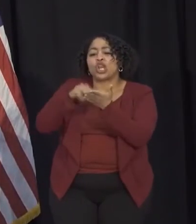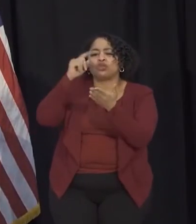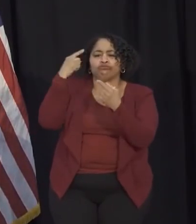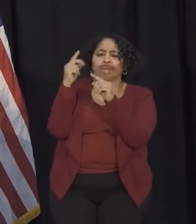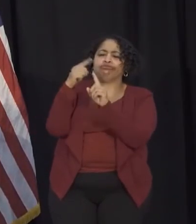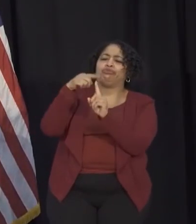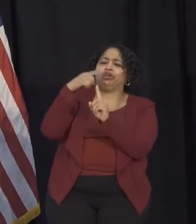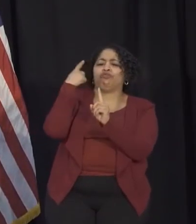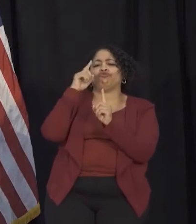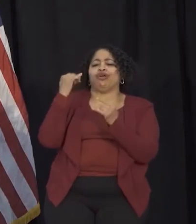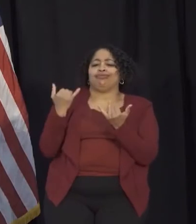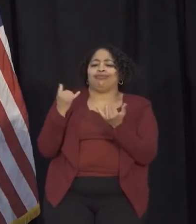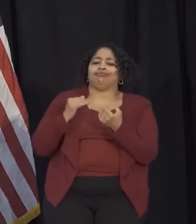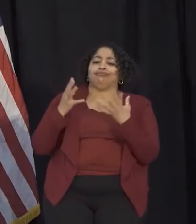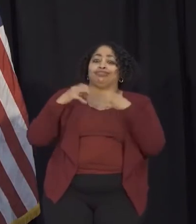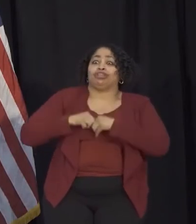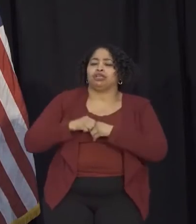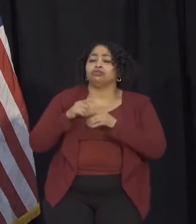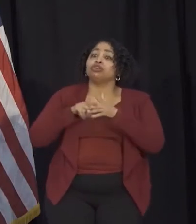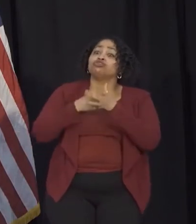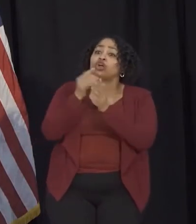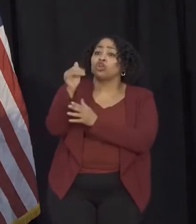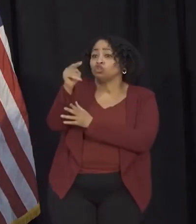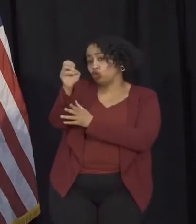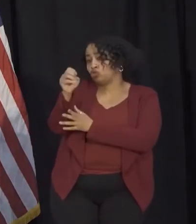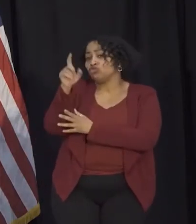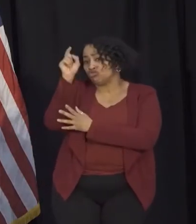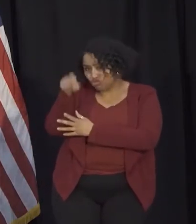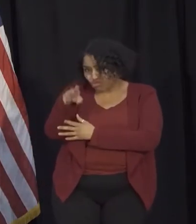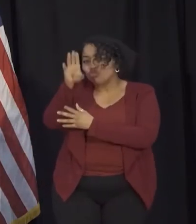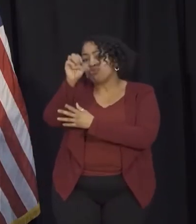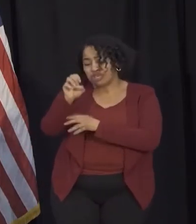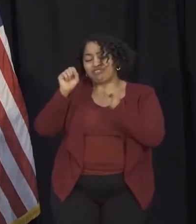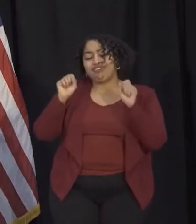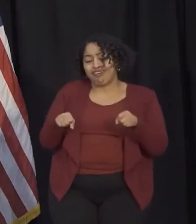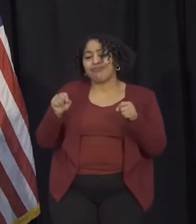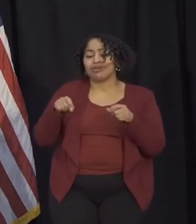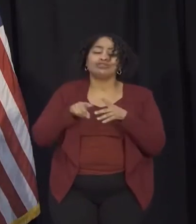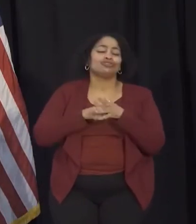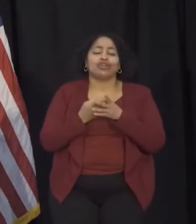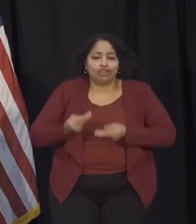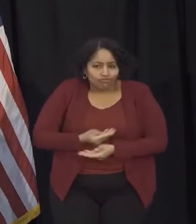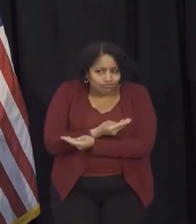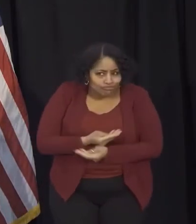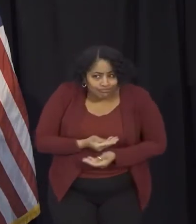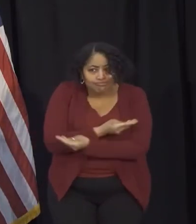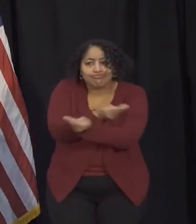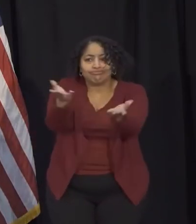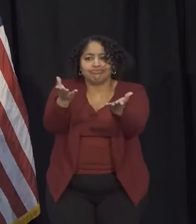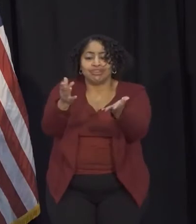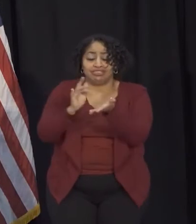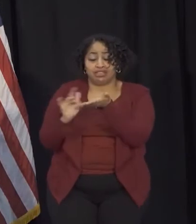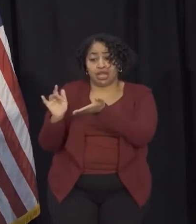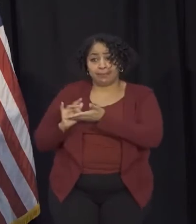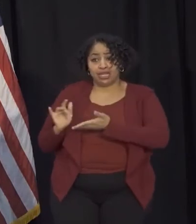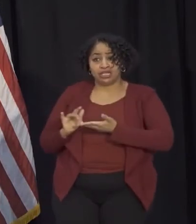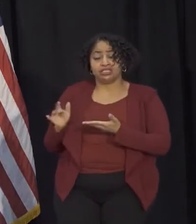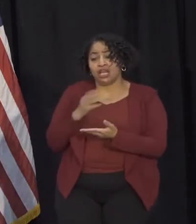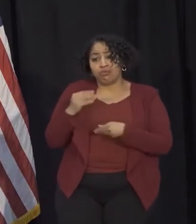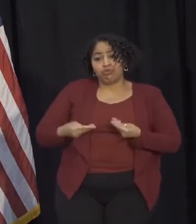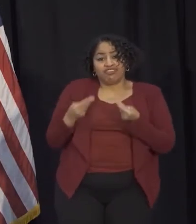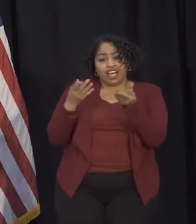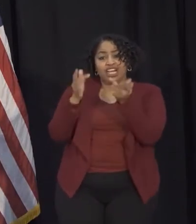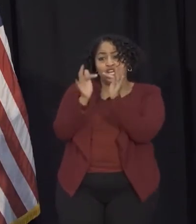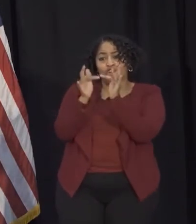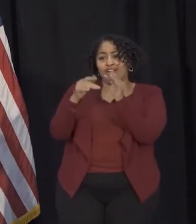shutdown. So starting in June, we should be in a place where we'll begin to distribute the tablets and